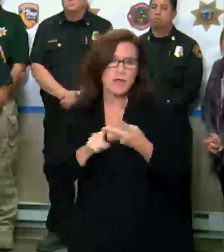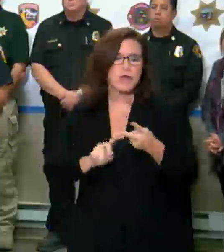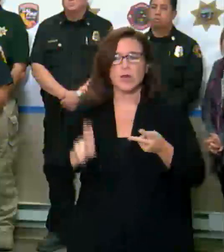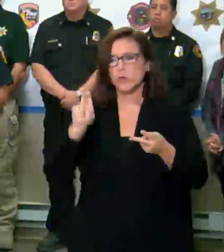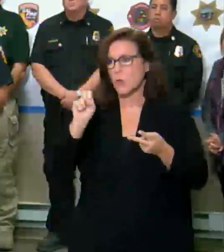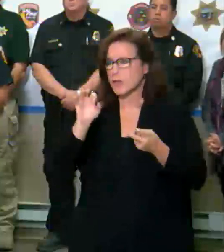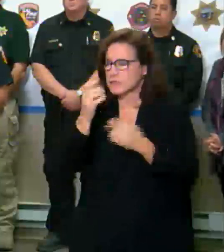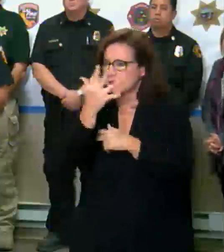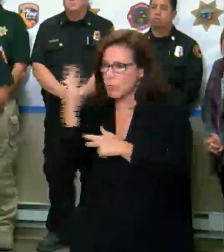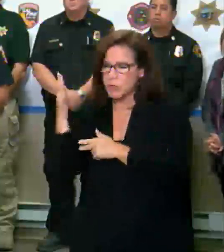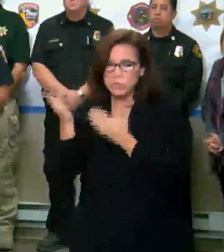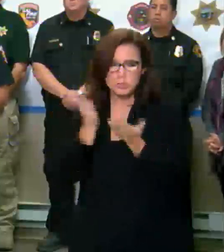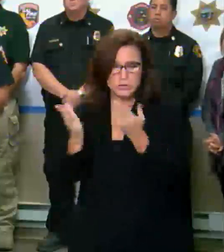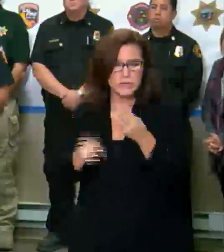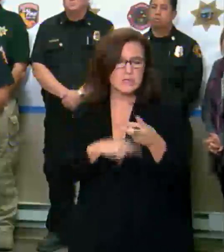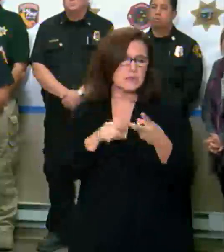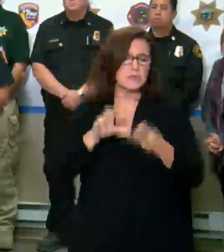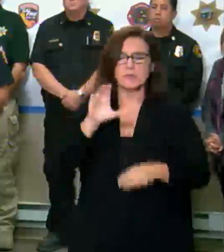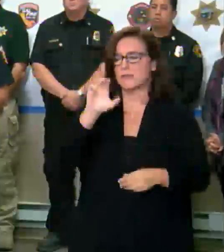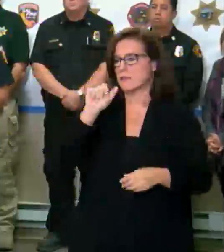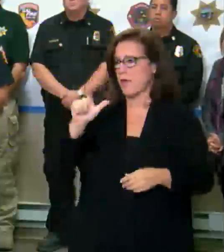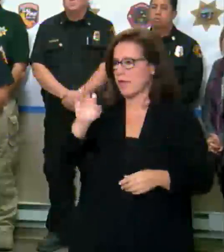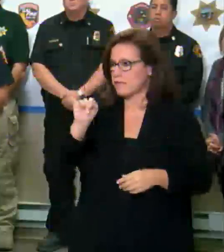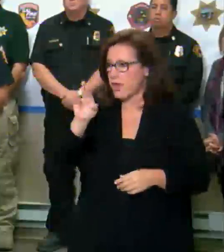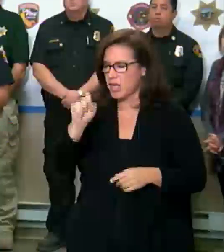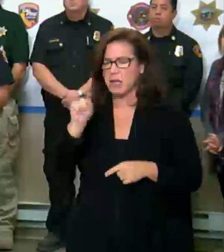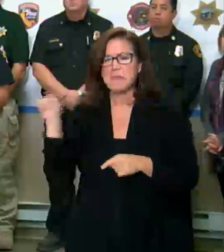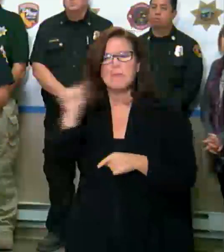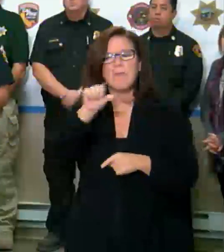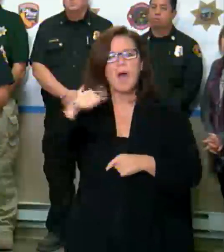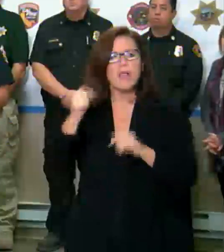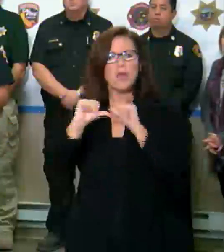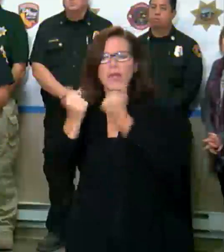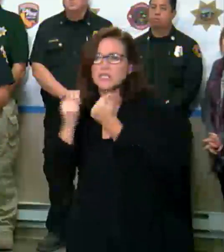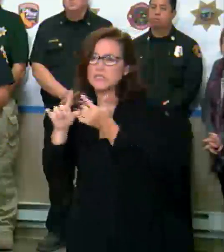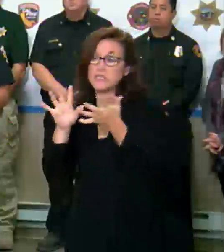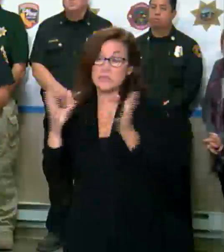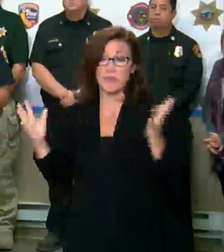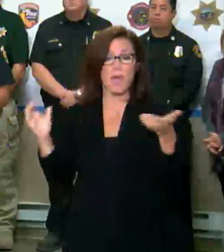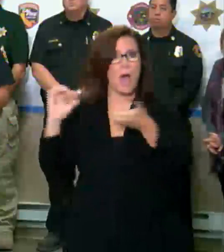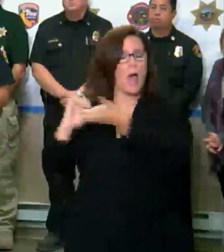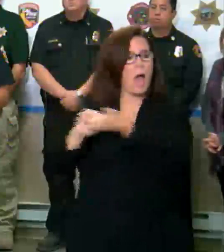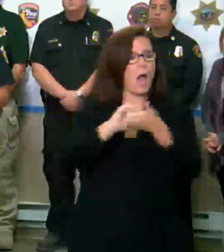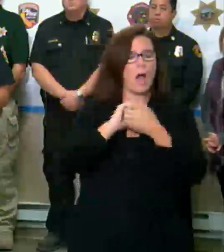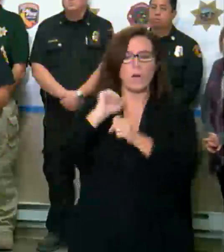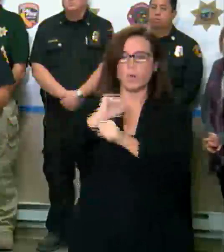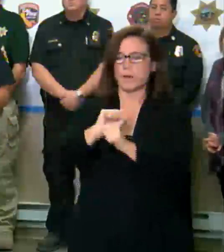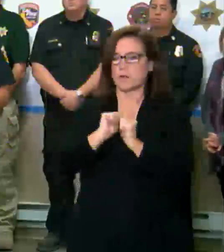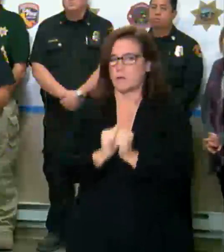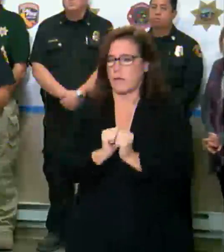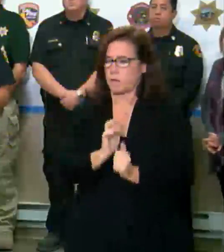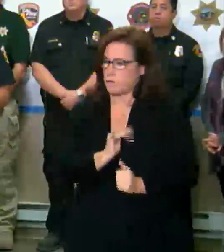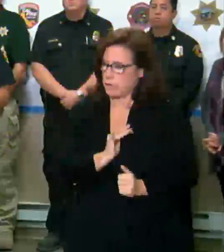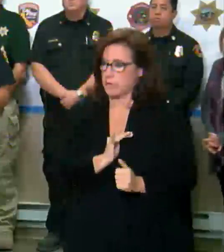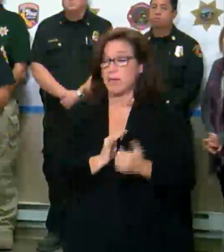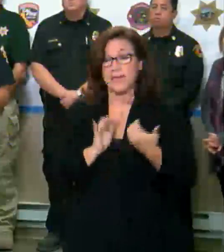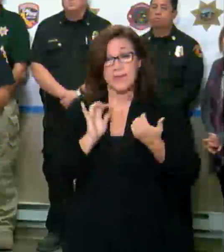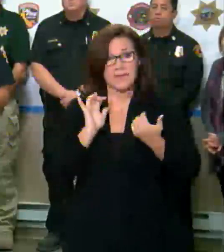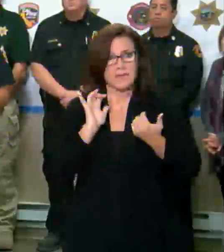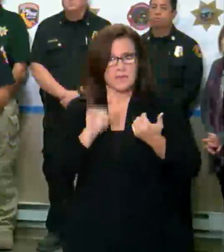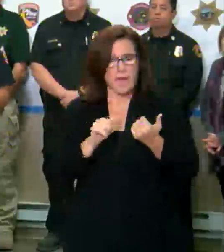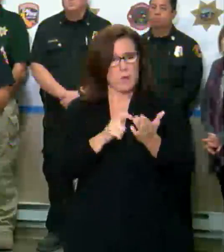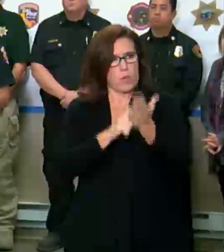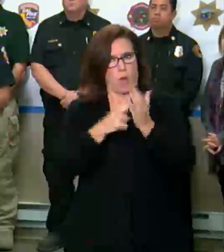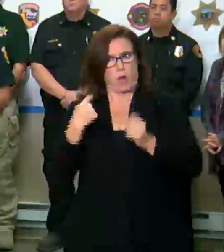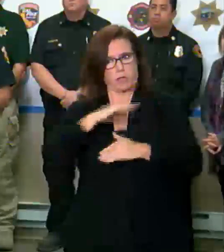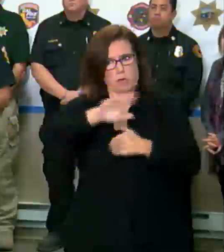Service, and with CAL FIRE also. So it truly does take a village to deal with emergencies on this scale, and we recognize